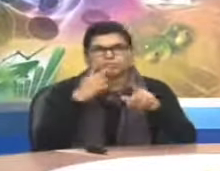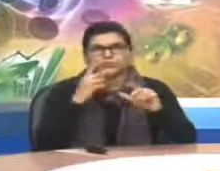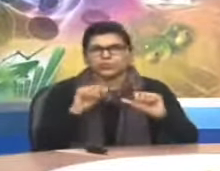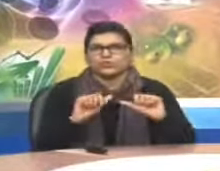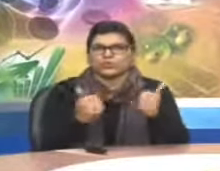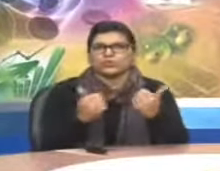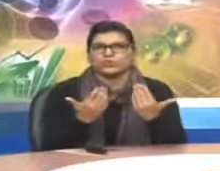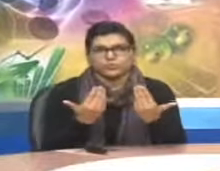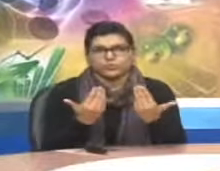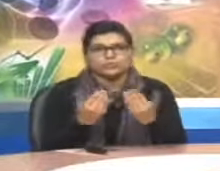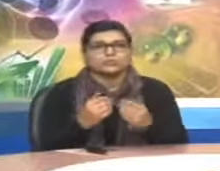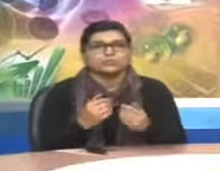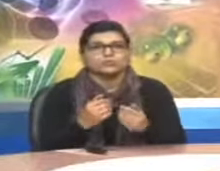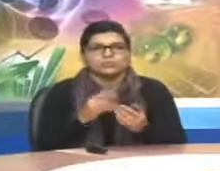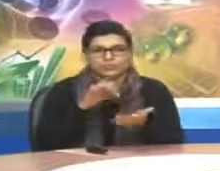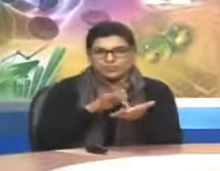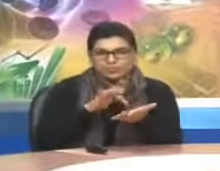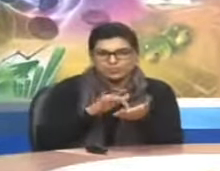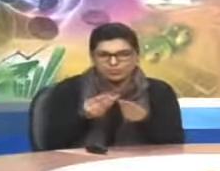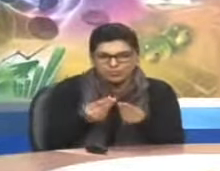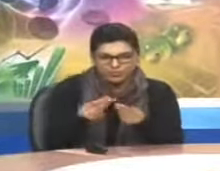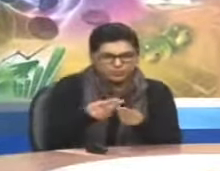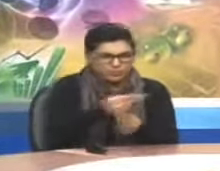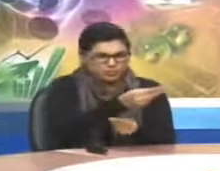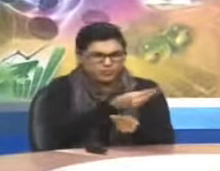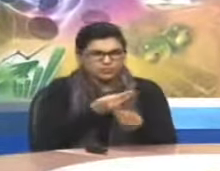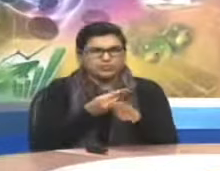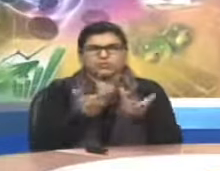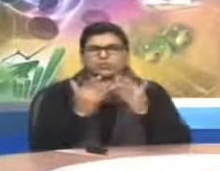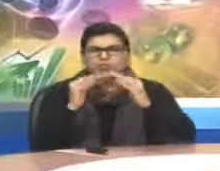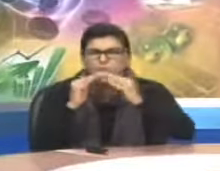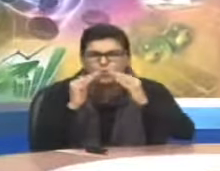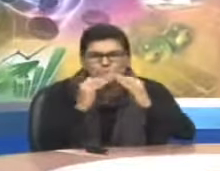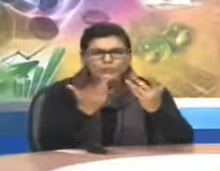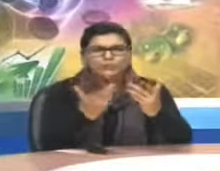Now, the present mode of management is to